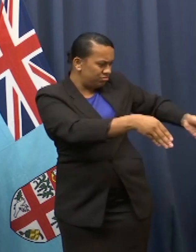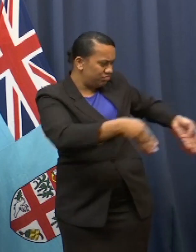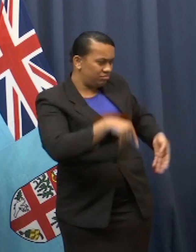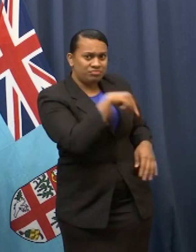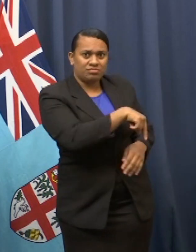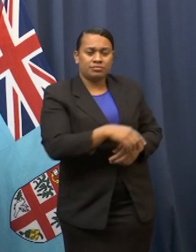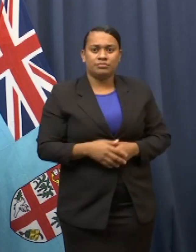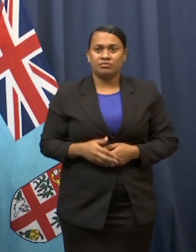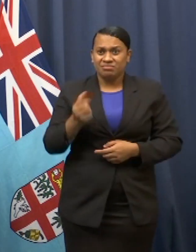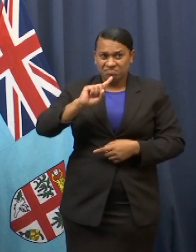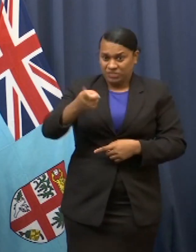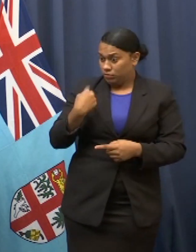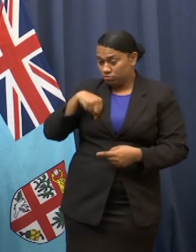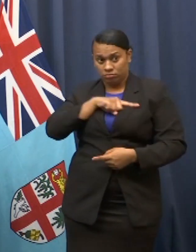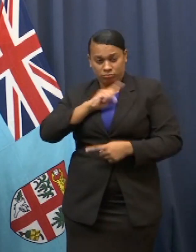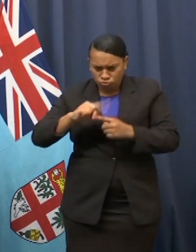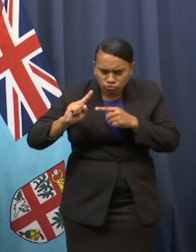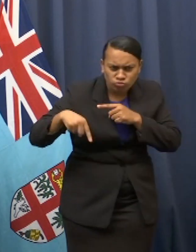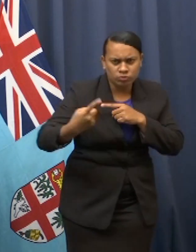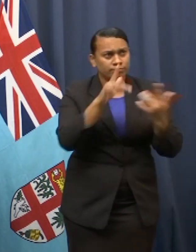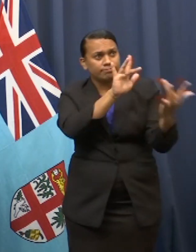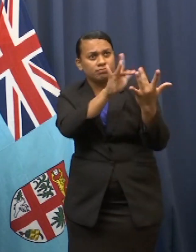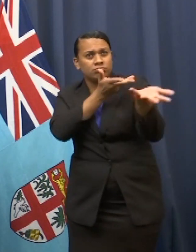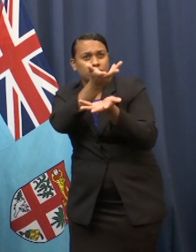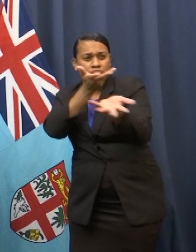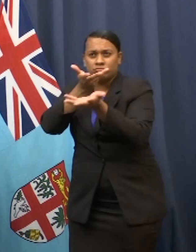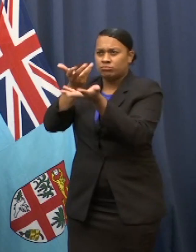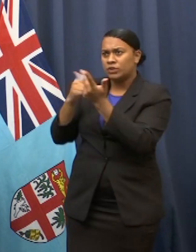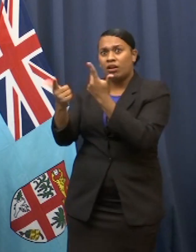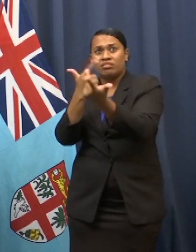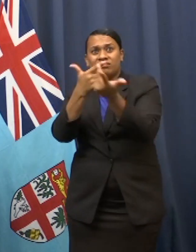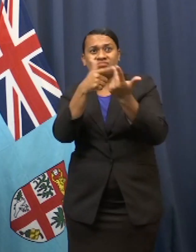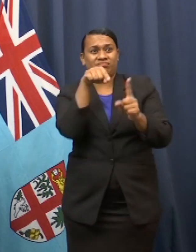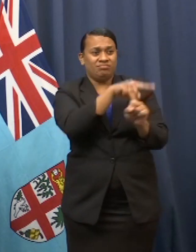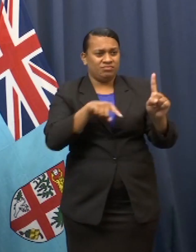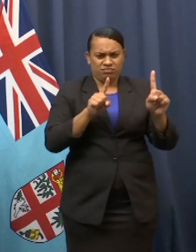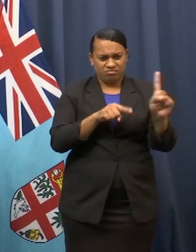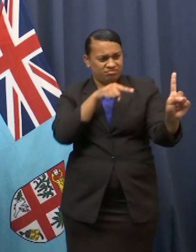successfully trace any and all contacts of our first patient, we need your help.